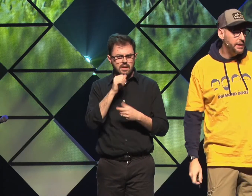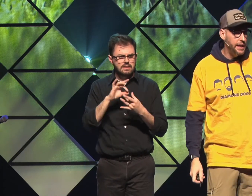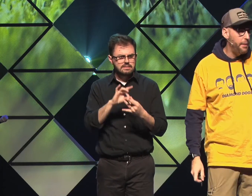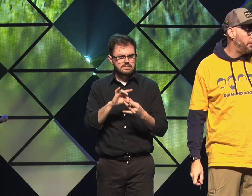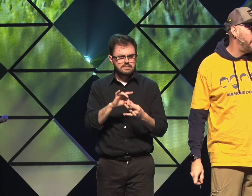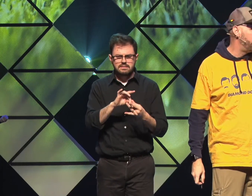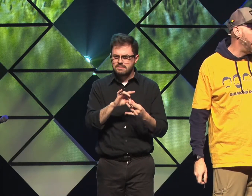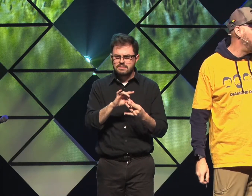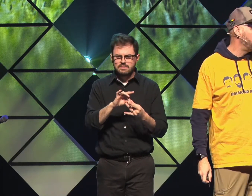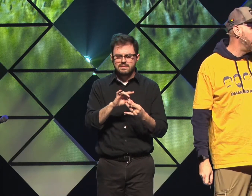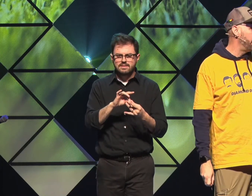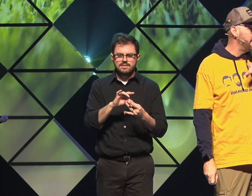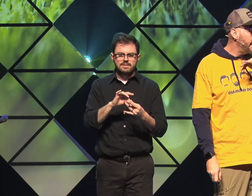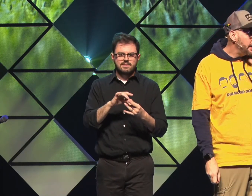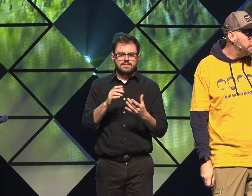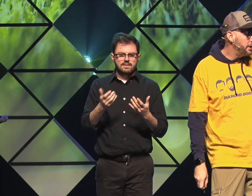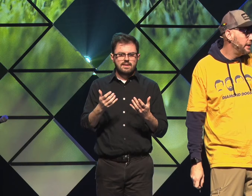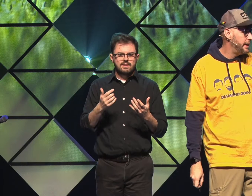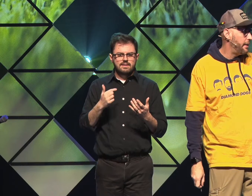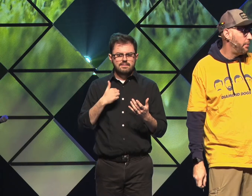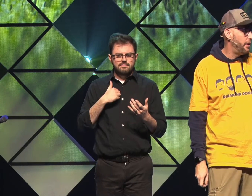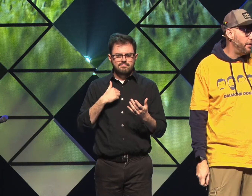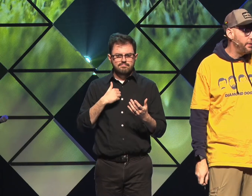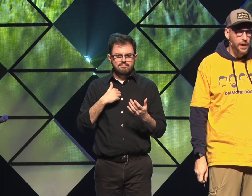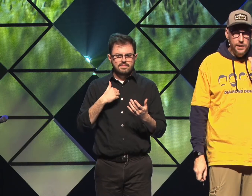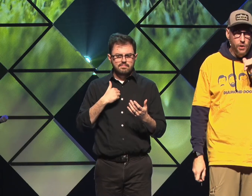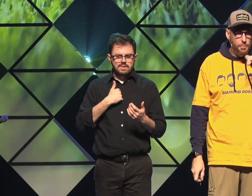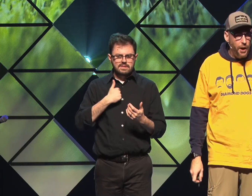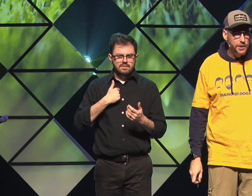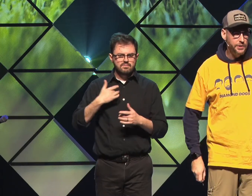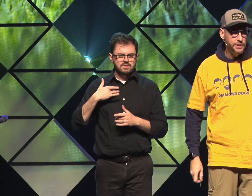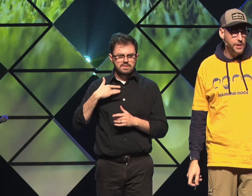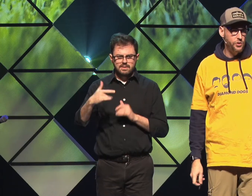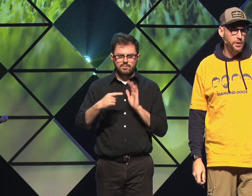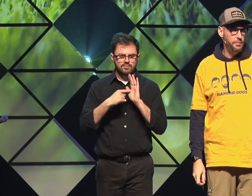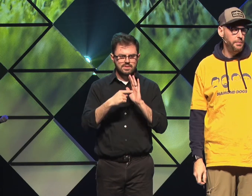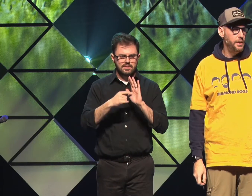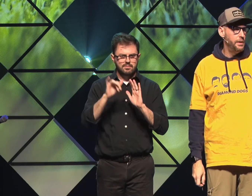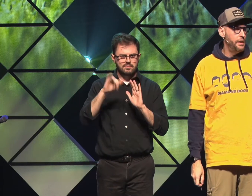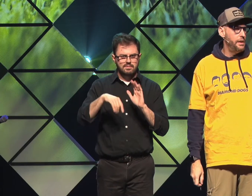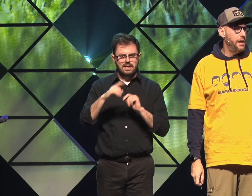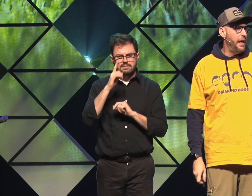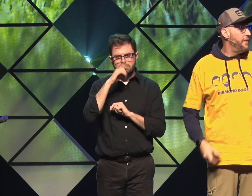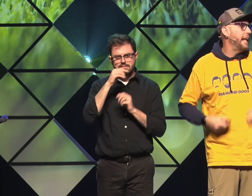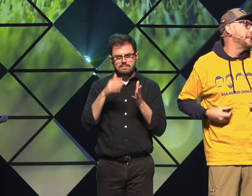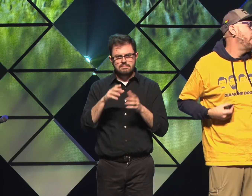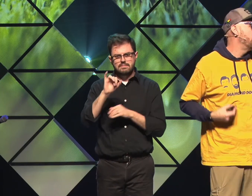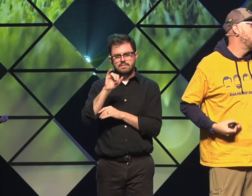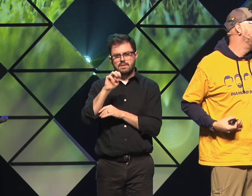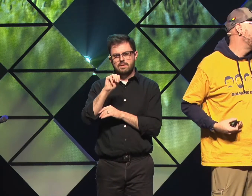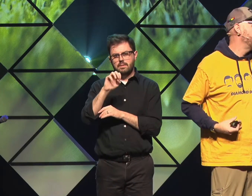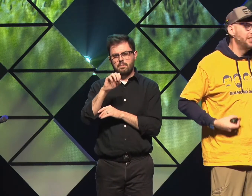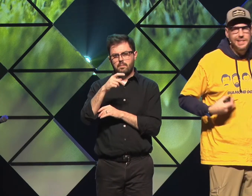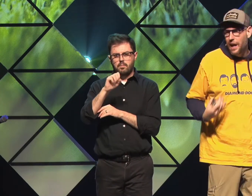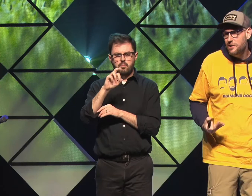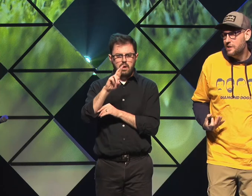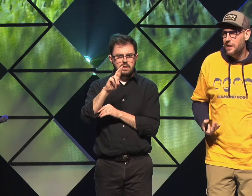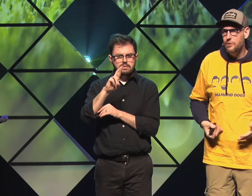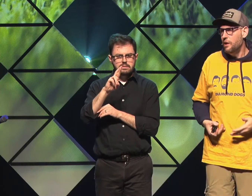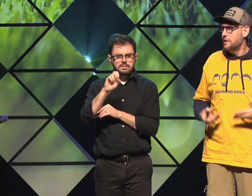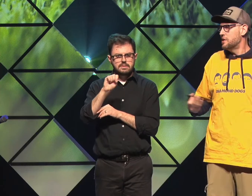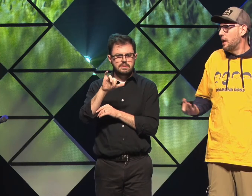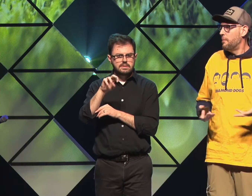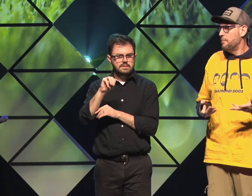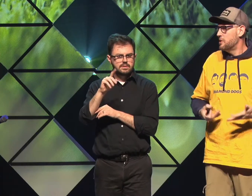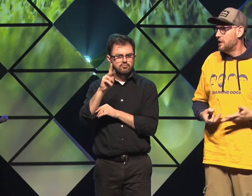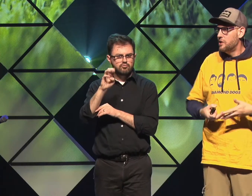textbook example of that, right? I'm a textbook example of, imposter syndrome. And that's how I interpret those emotions. Not just like,